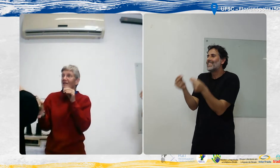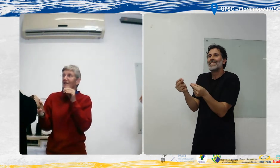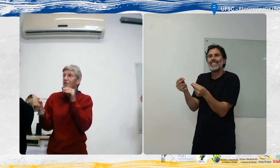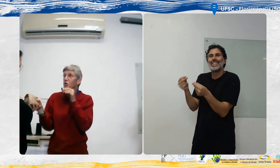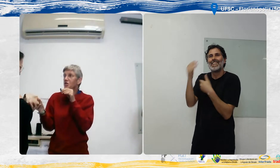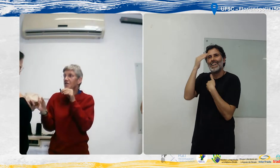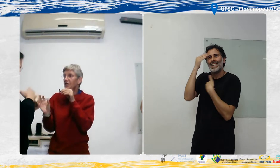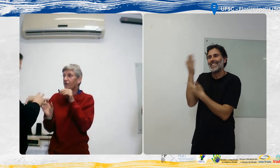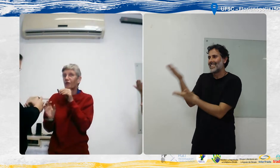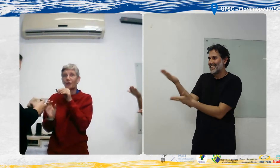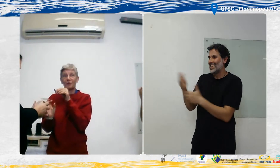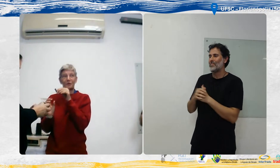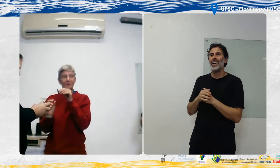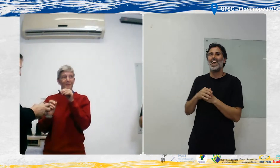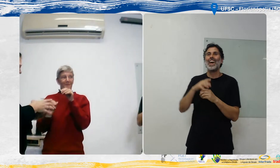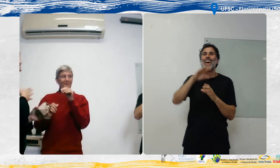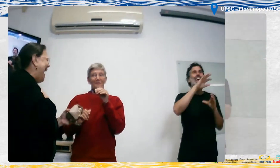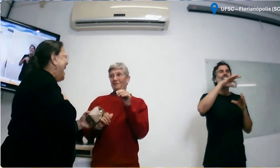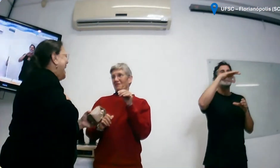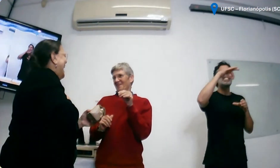some English tea for you.